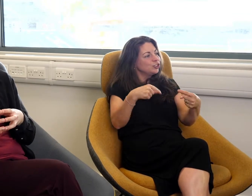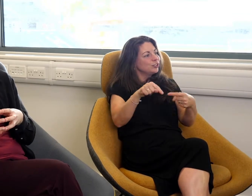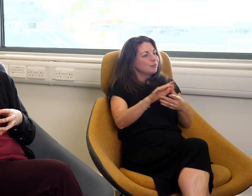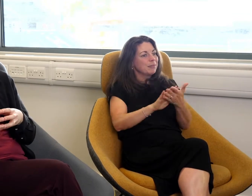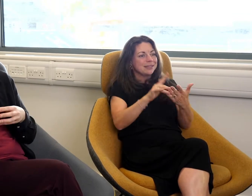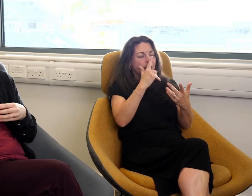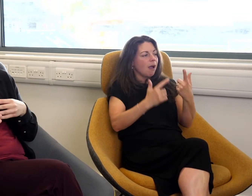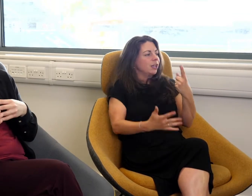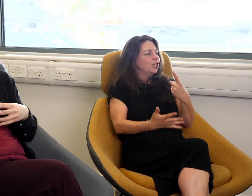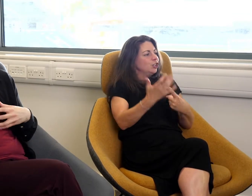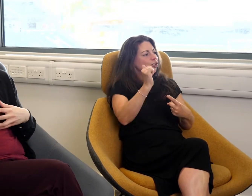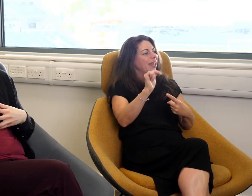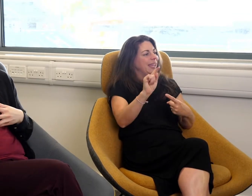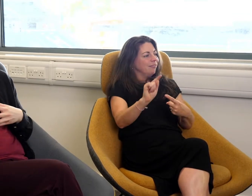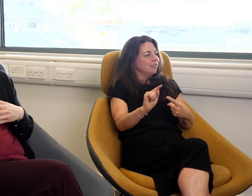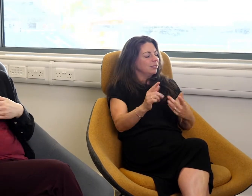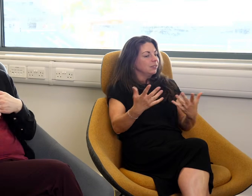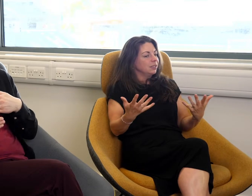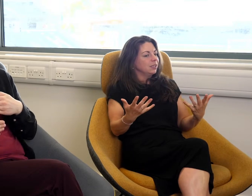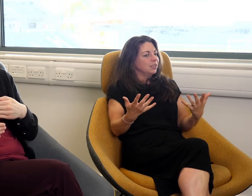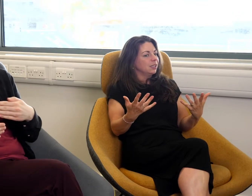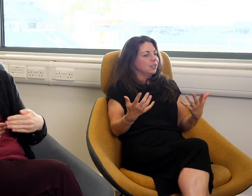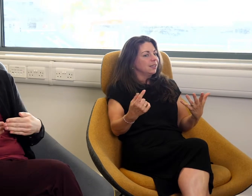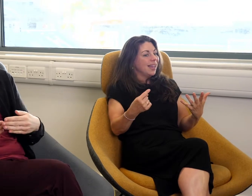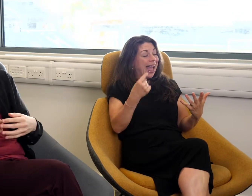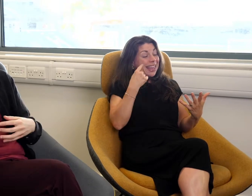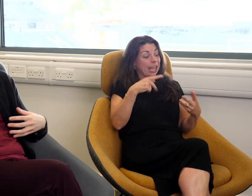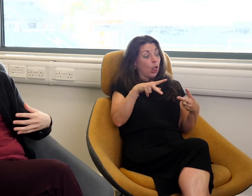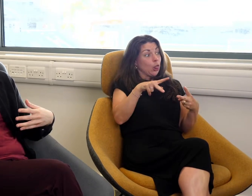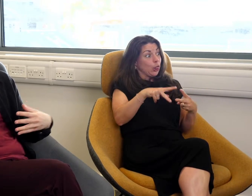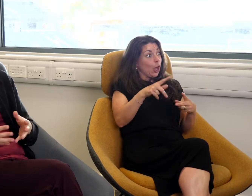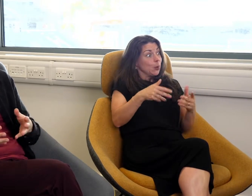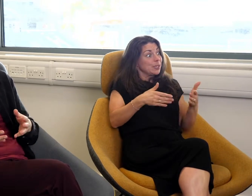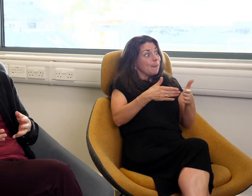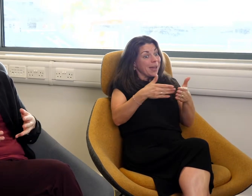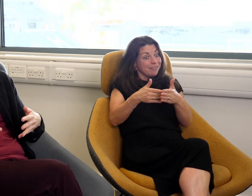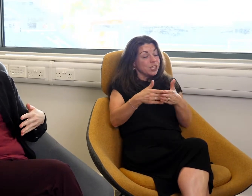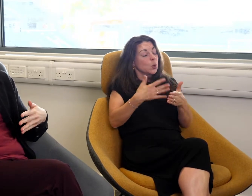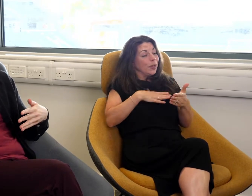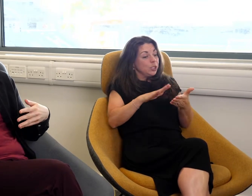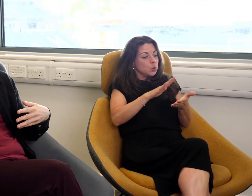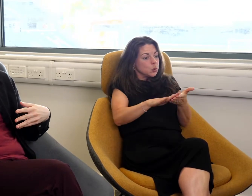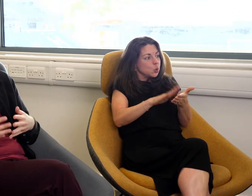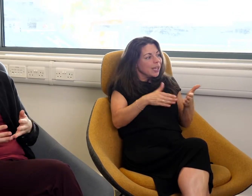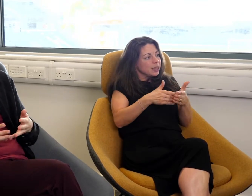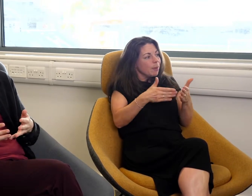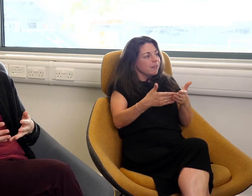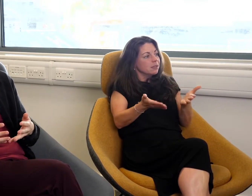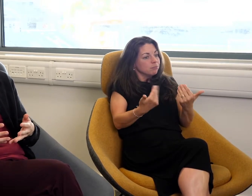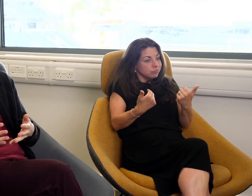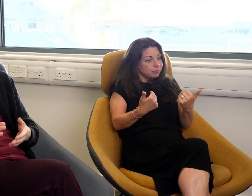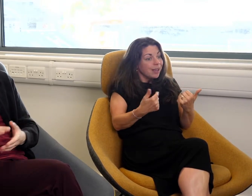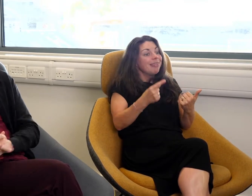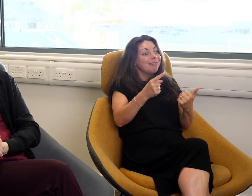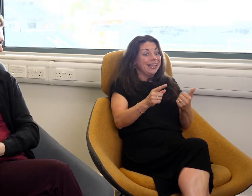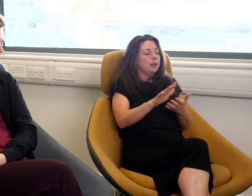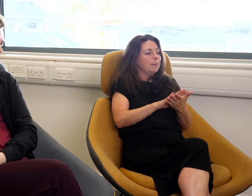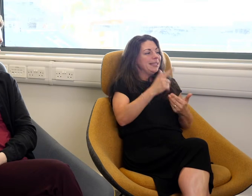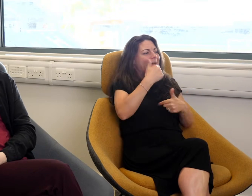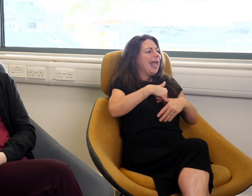potential. I very much believe that we need to deal with those barriers in order to create that environment where anyone can thrive. And so actually I felt